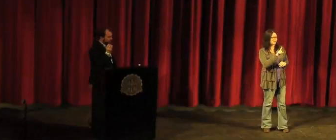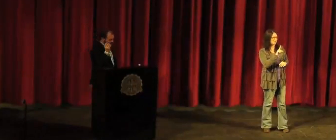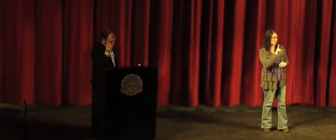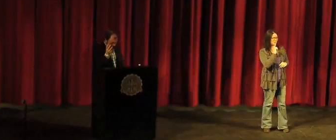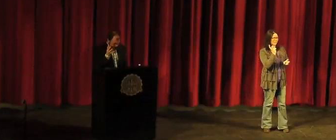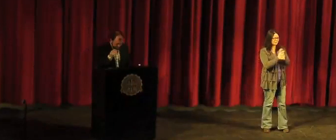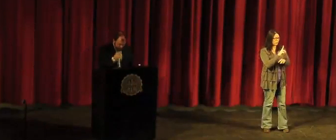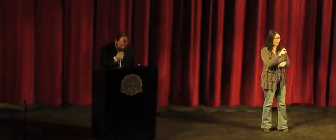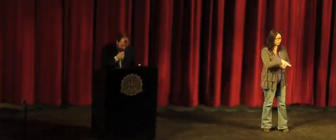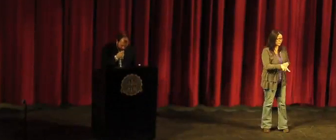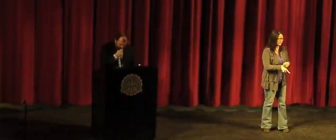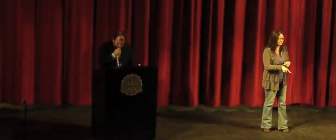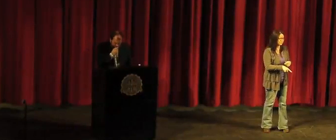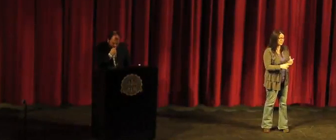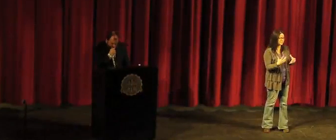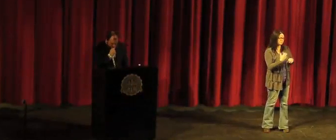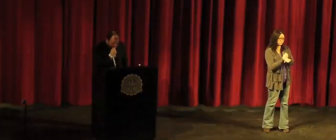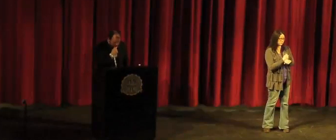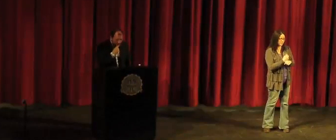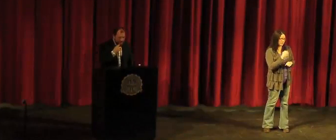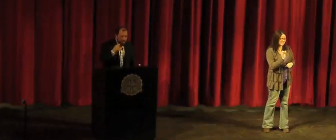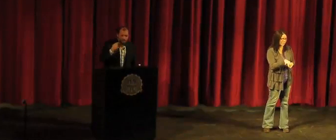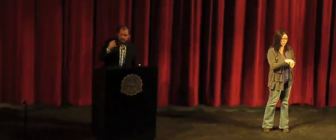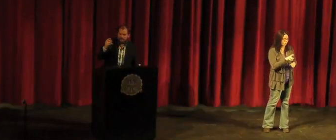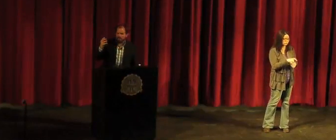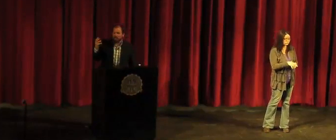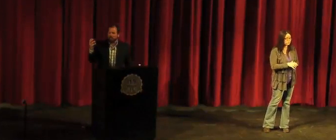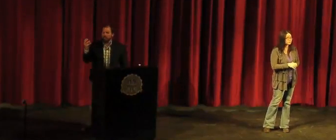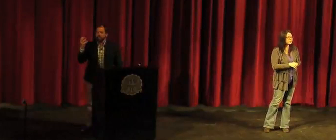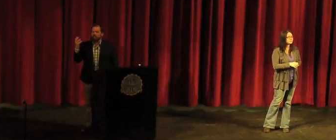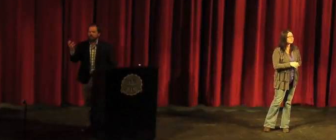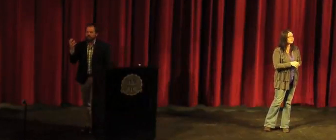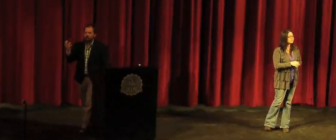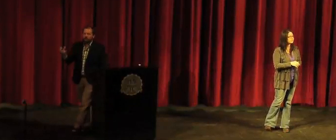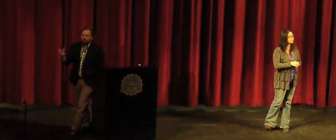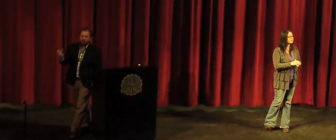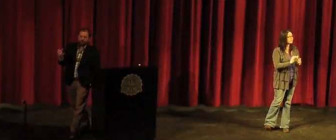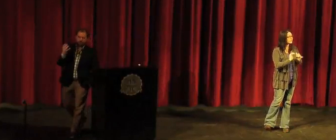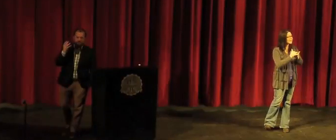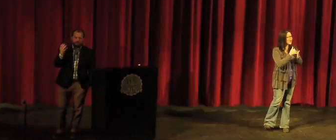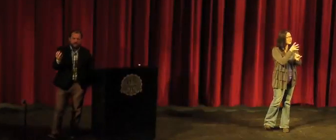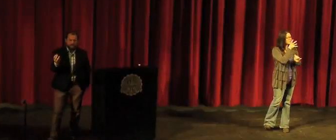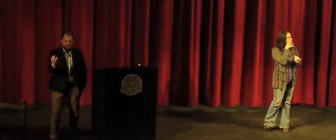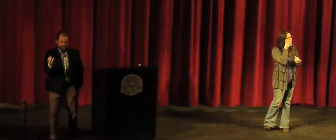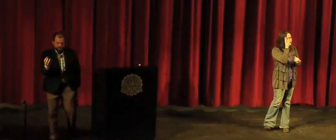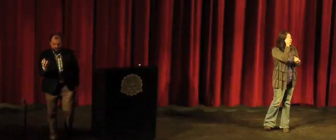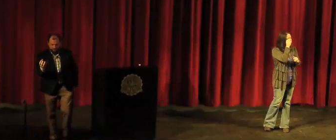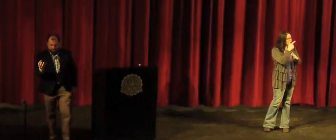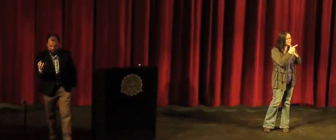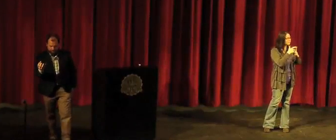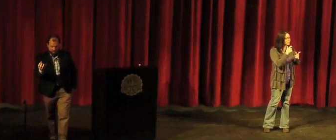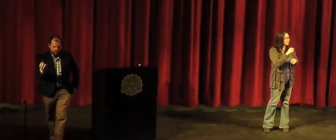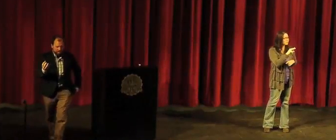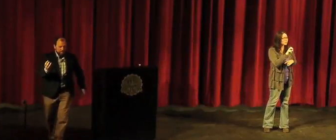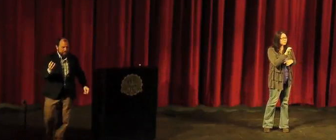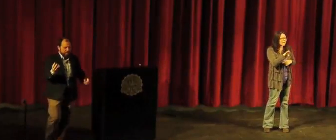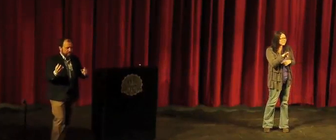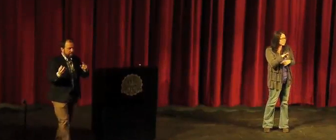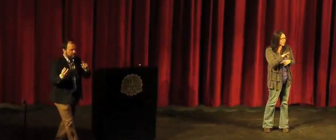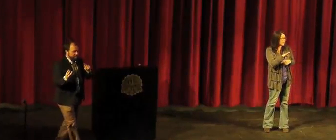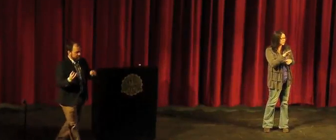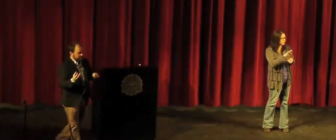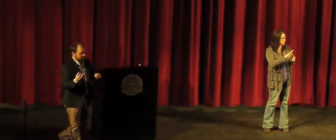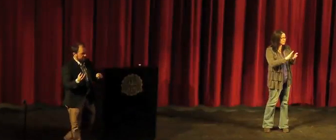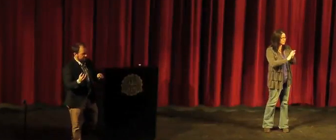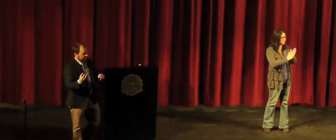question is something like this, I'm paraphrasing. How does a provincial farm boy from Nebraska